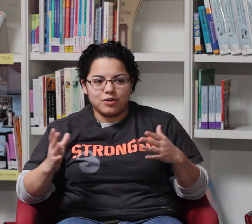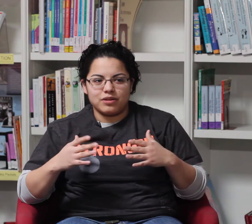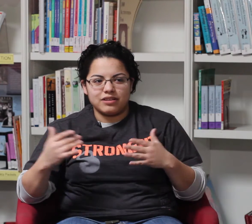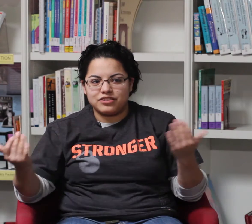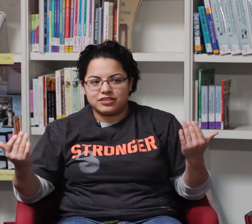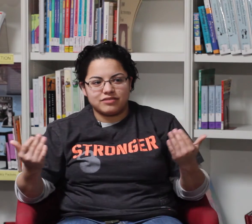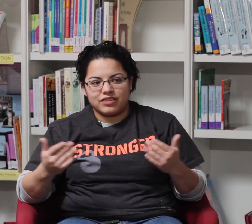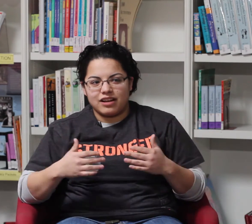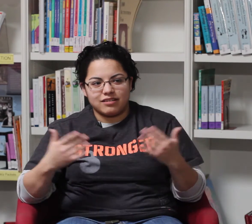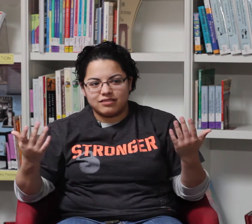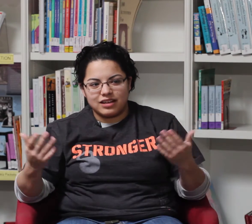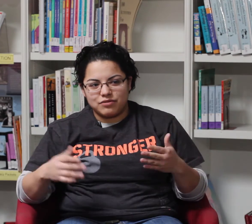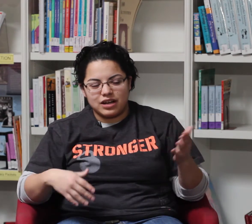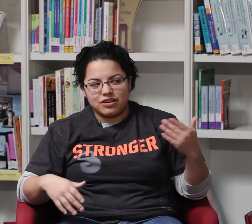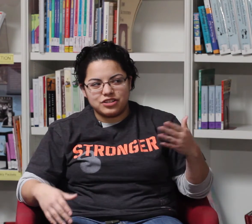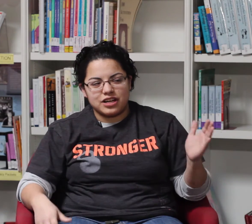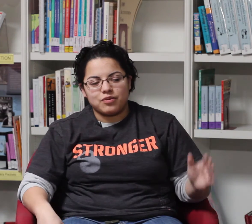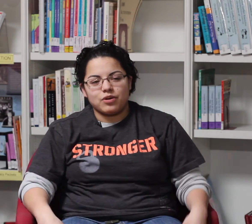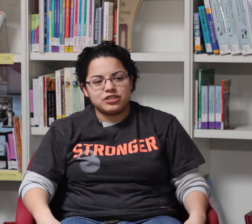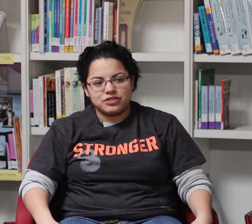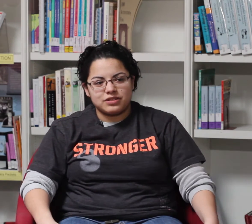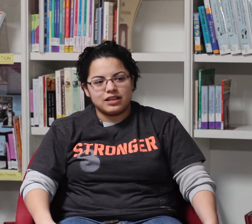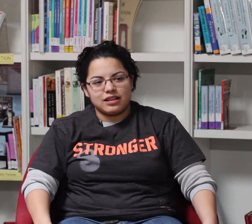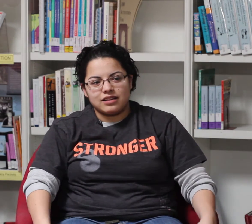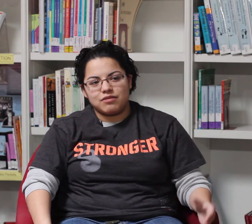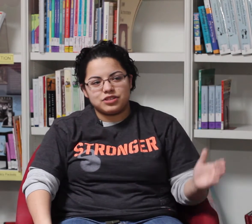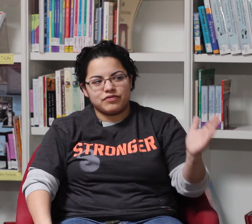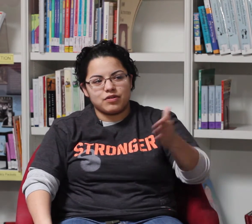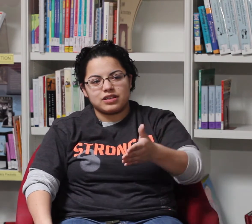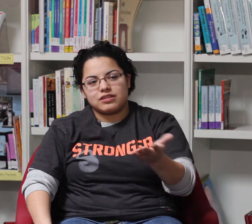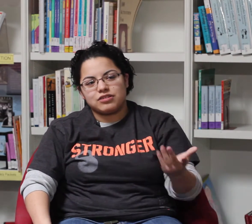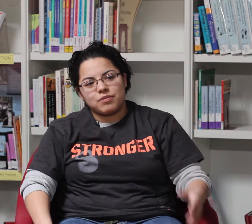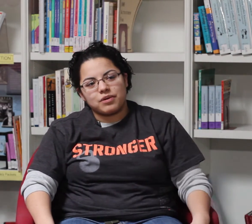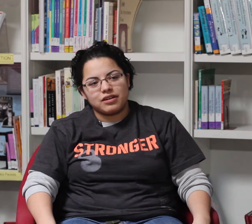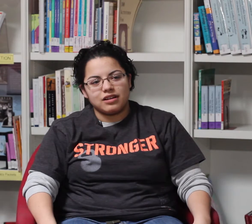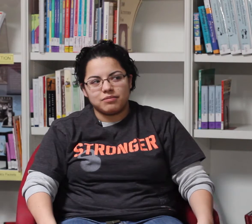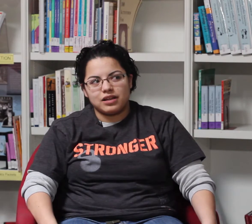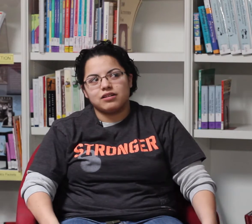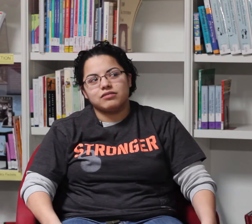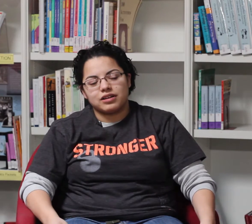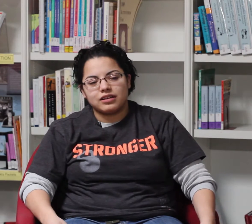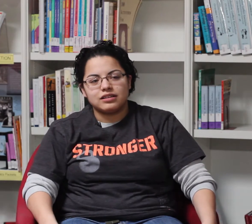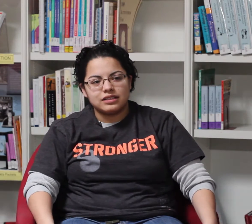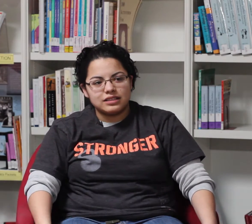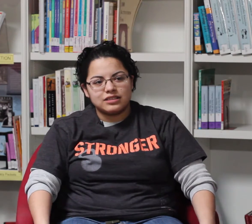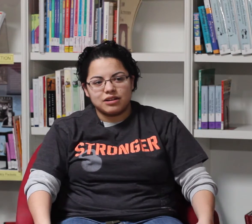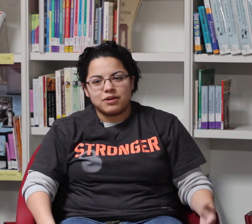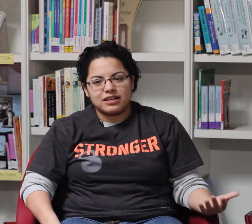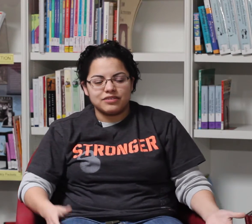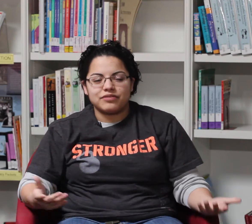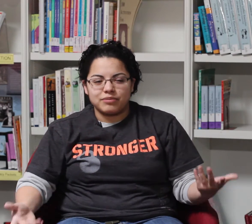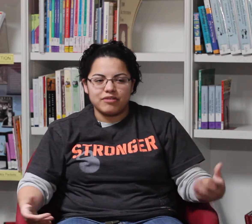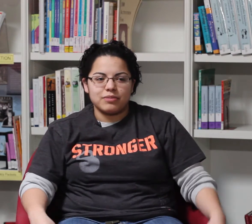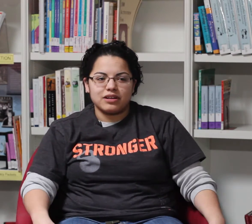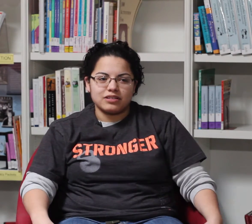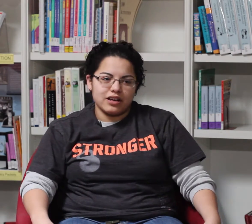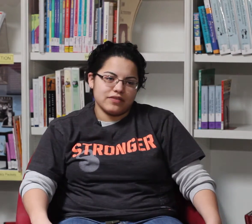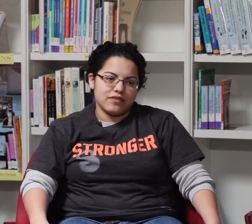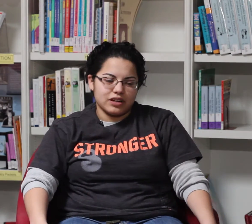totally just forget. I would not understand a word she would say, and then I would just focus on the interpreter, and I'm like, oh, okay. So I'm kind of different from everybody else. I have to advocate